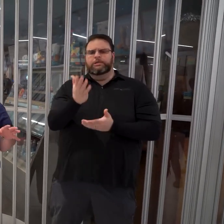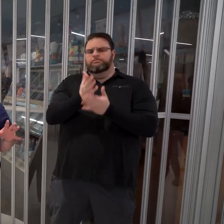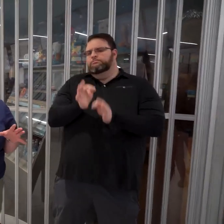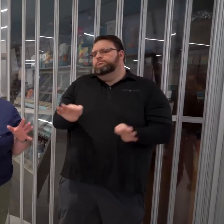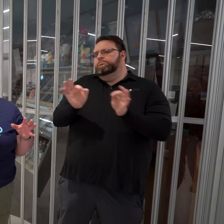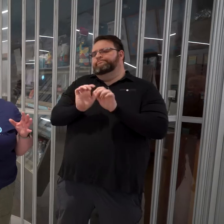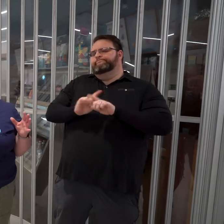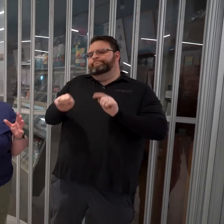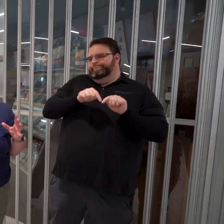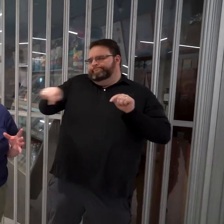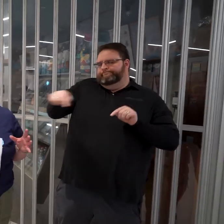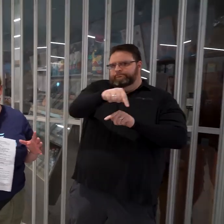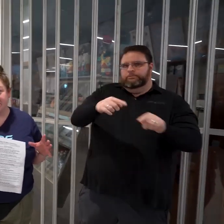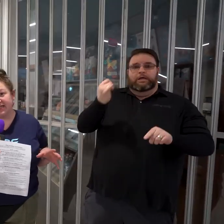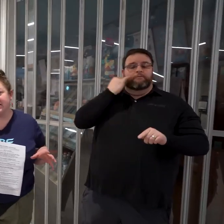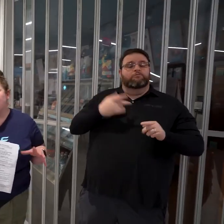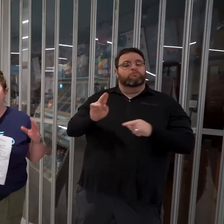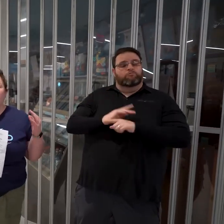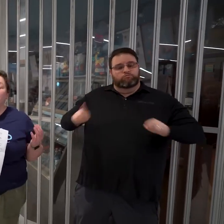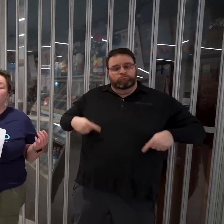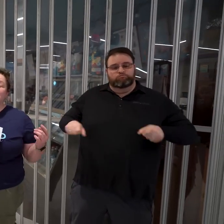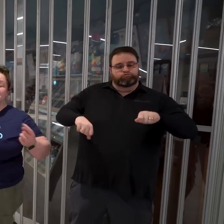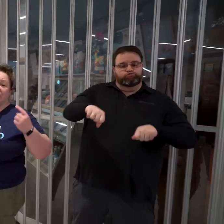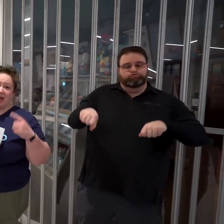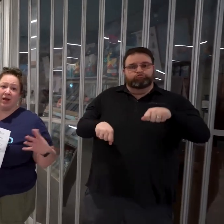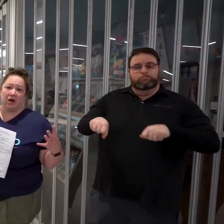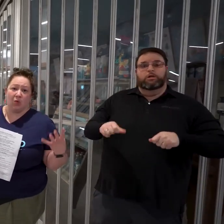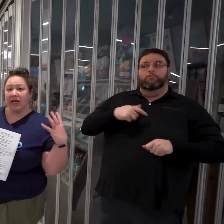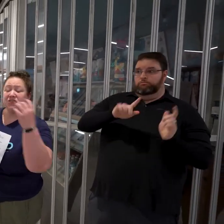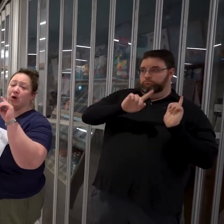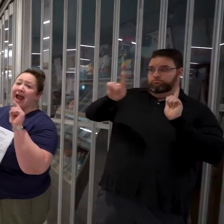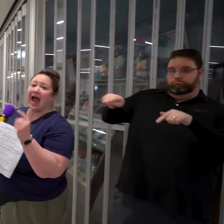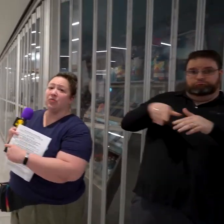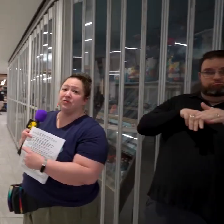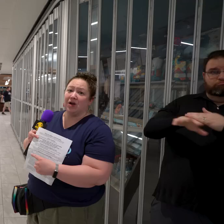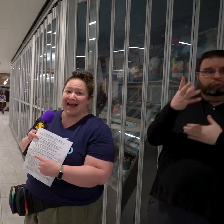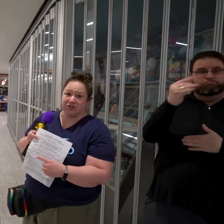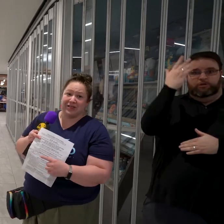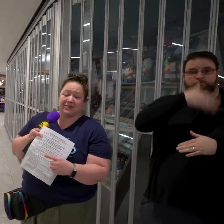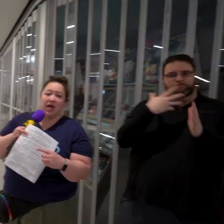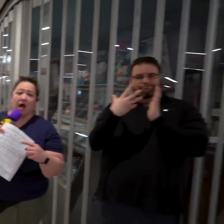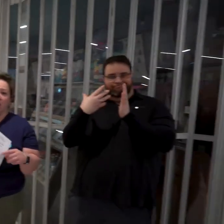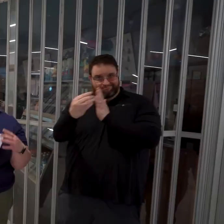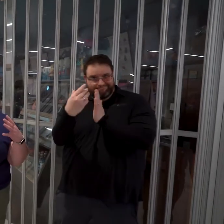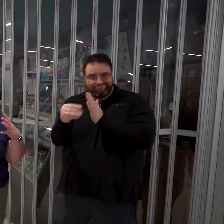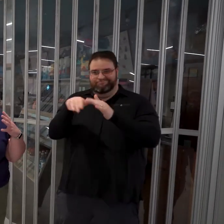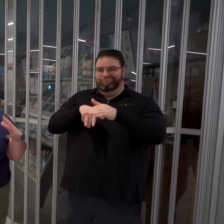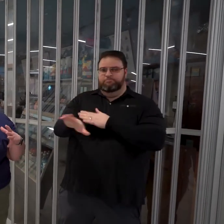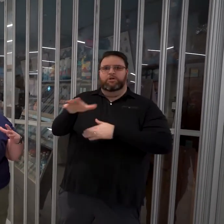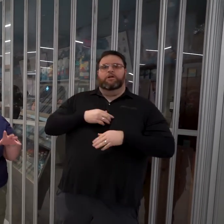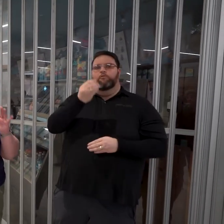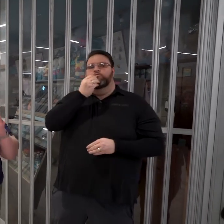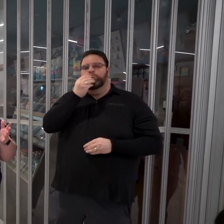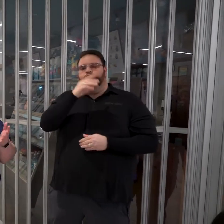key differences here if you have a mobility device. We're going to be heading on our walking tour out the front entrance of the